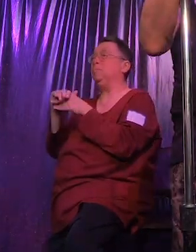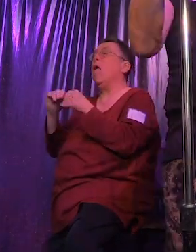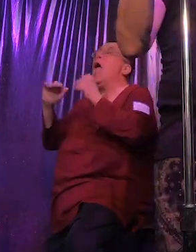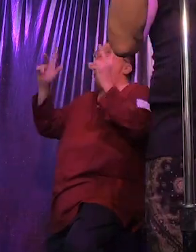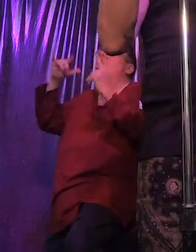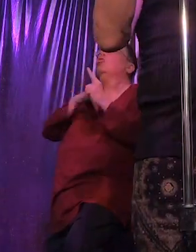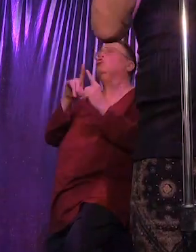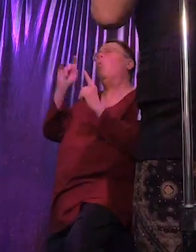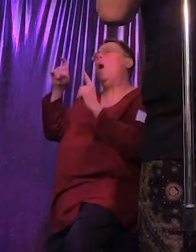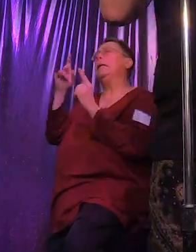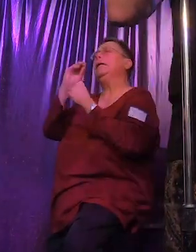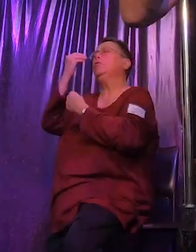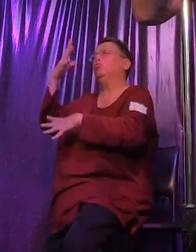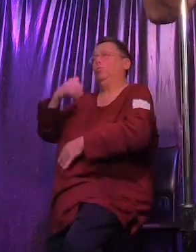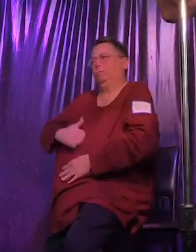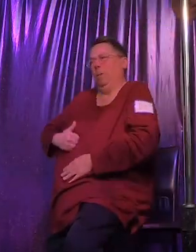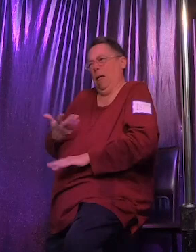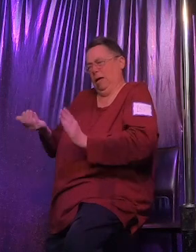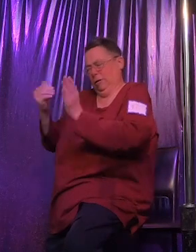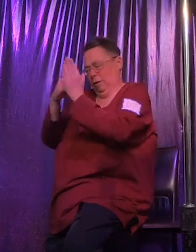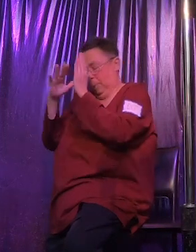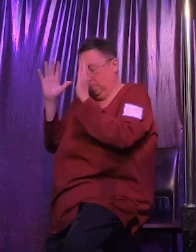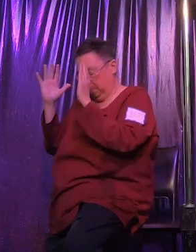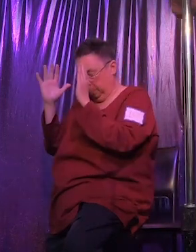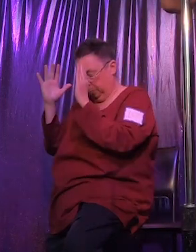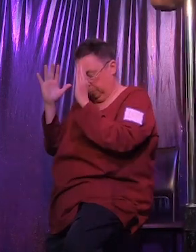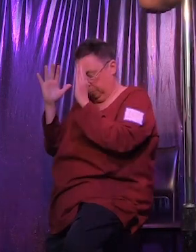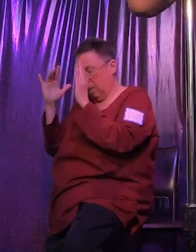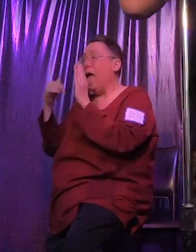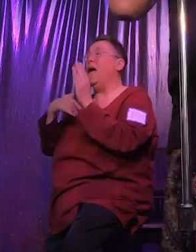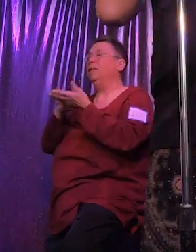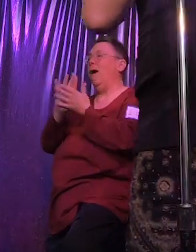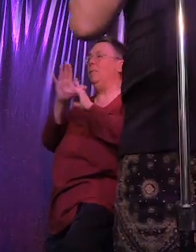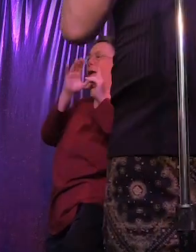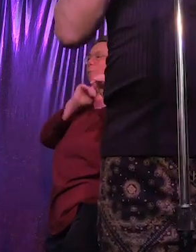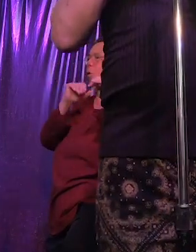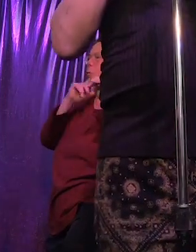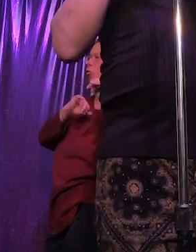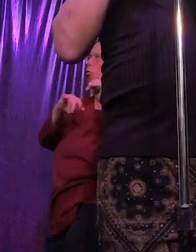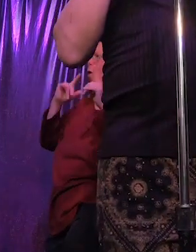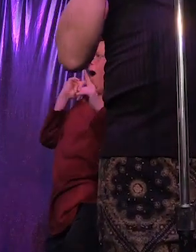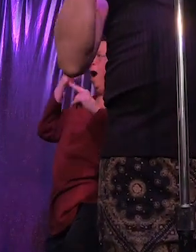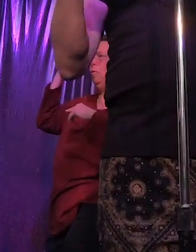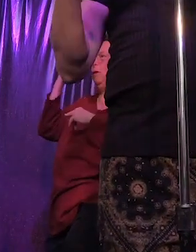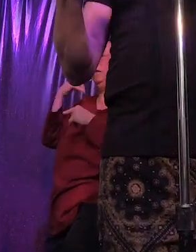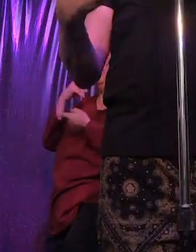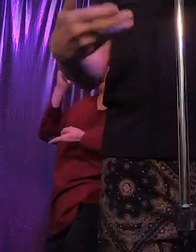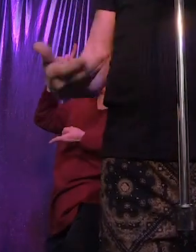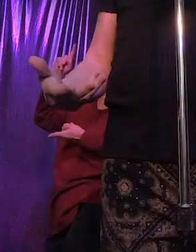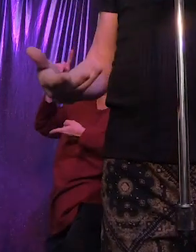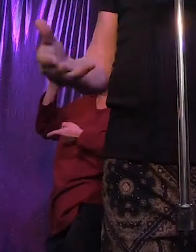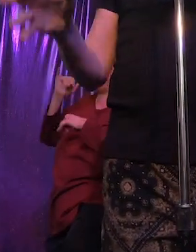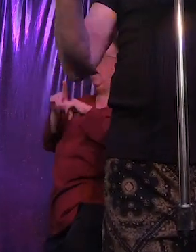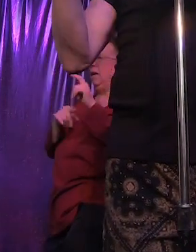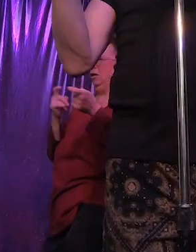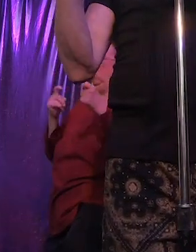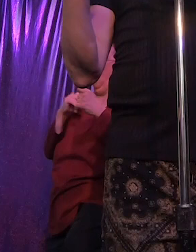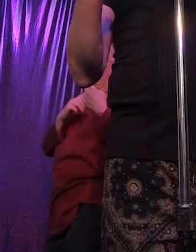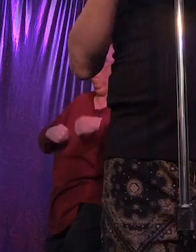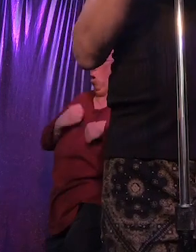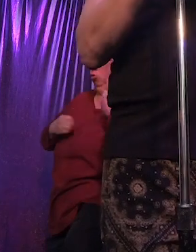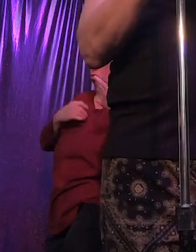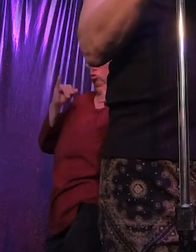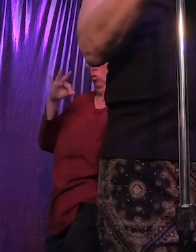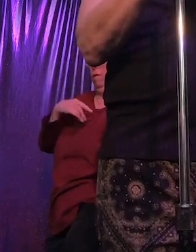So I need to make another apology at this point. As I get older, I find that I also get less able to control my emotions, so